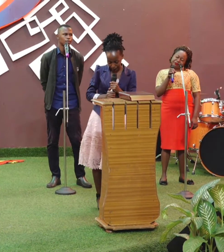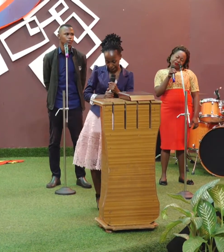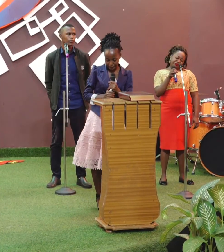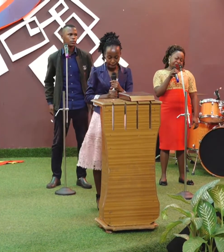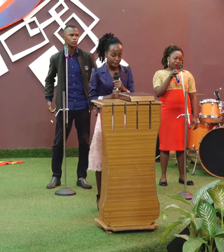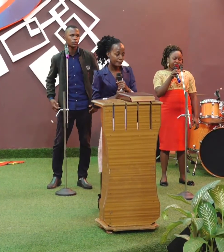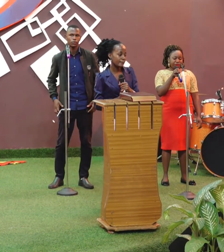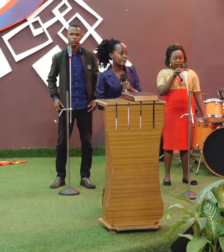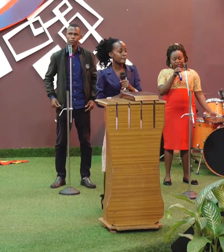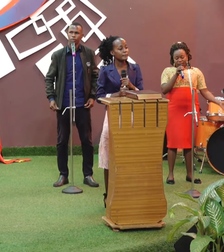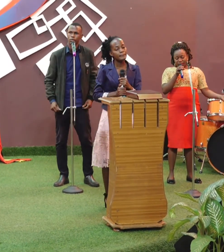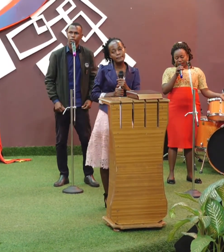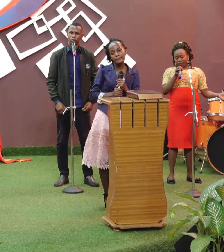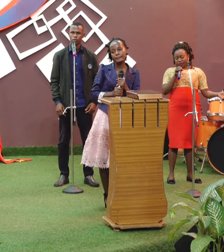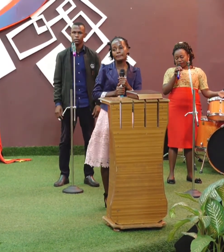Webale